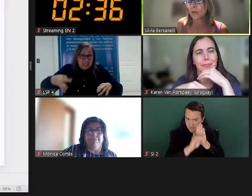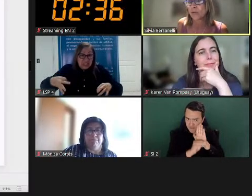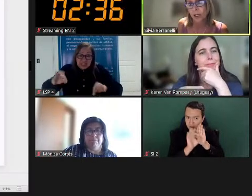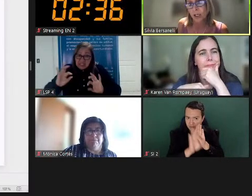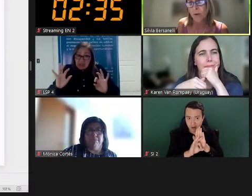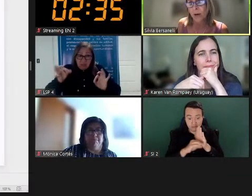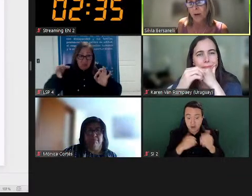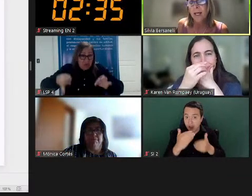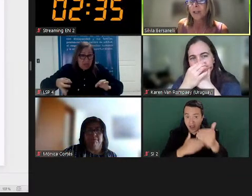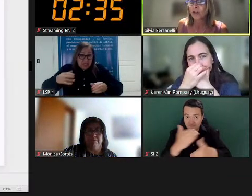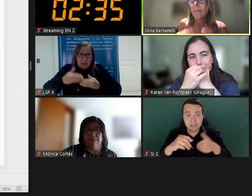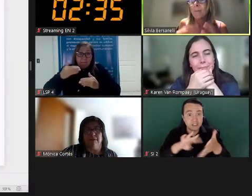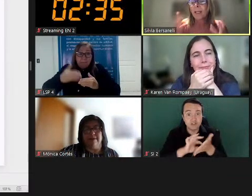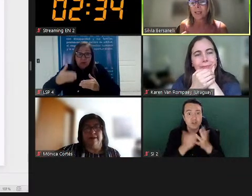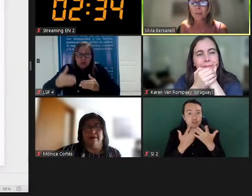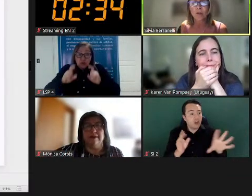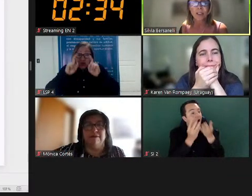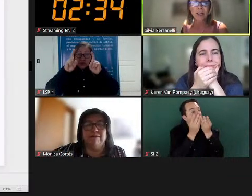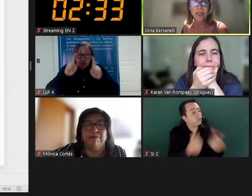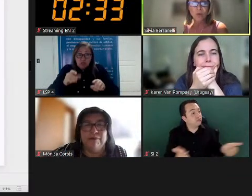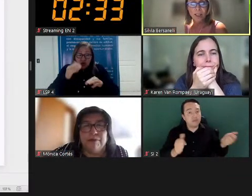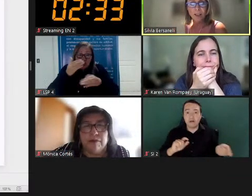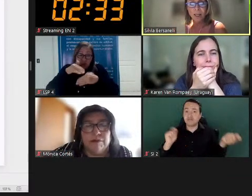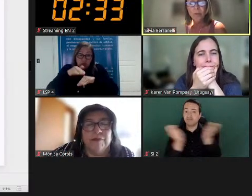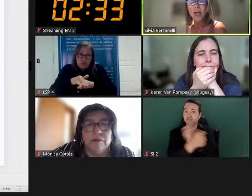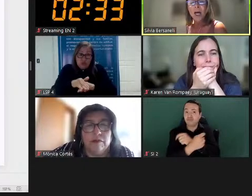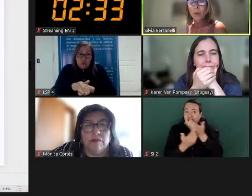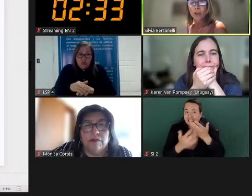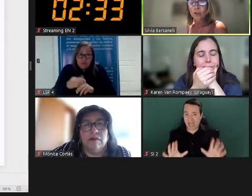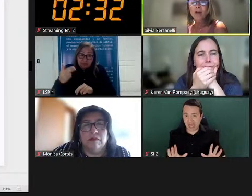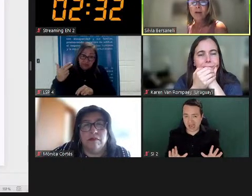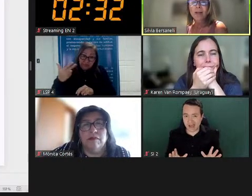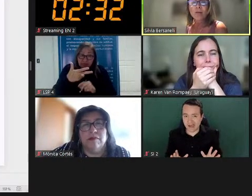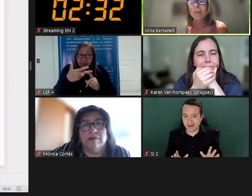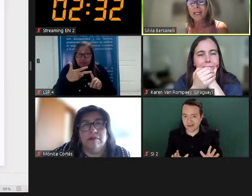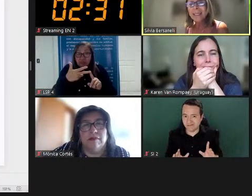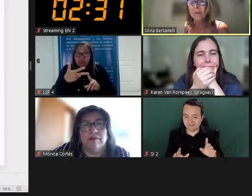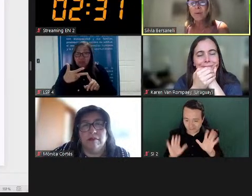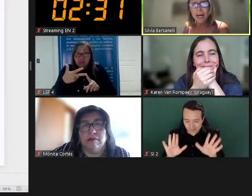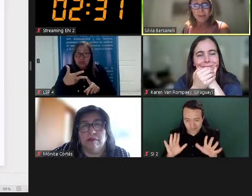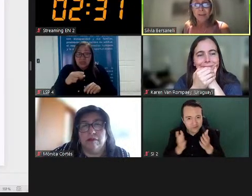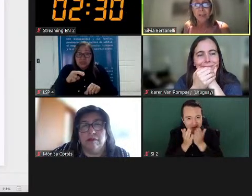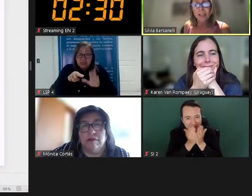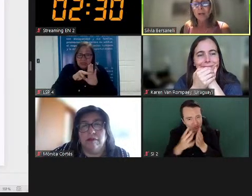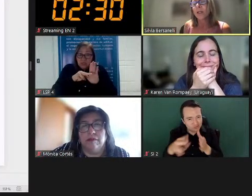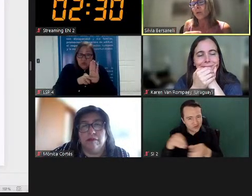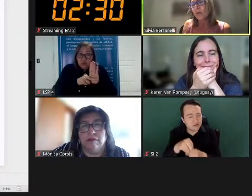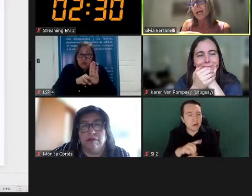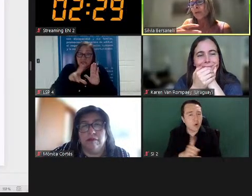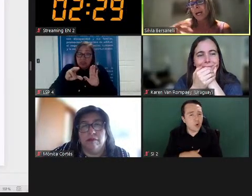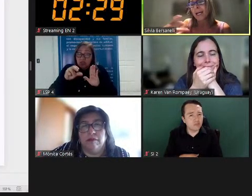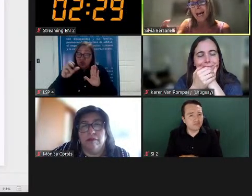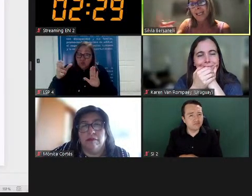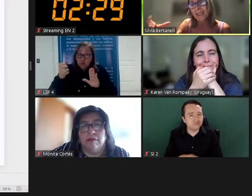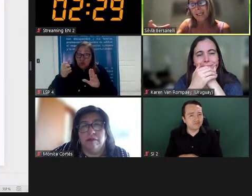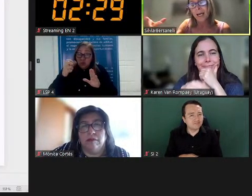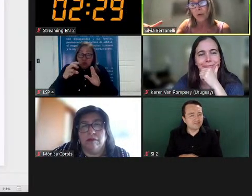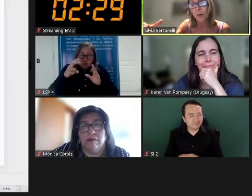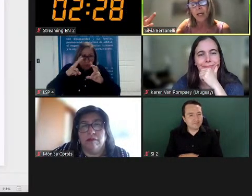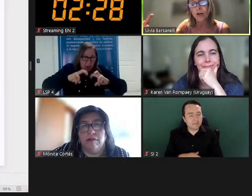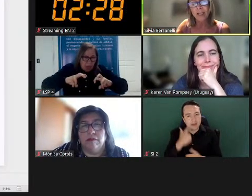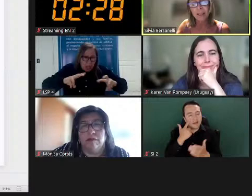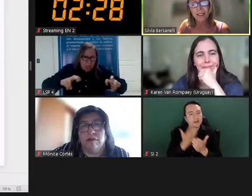segregation is not solved and this doesn't guarantee access to inclusive education on the other hand the framework